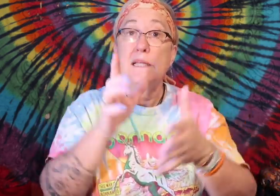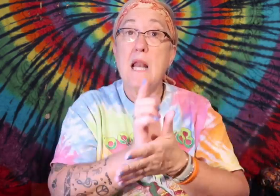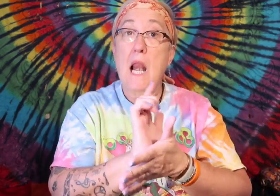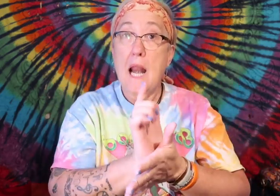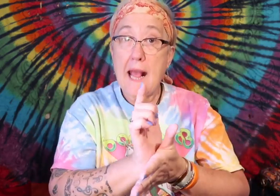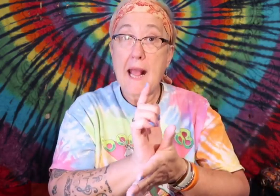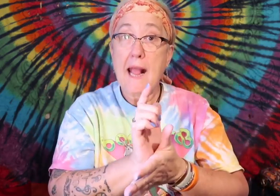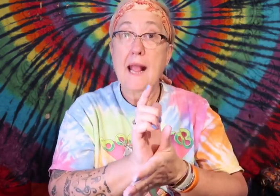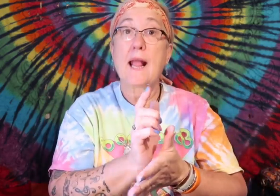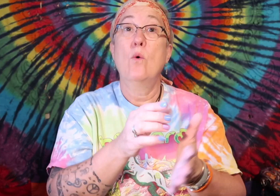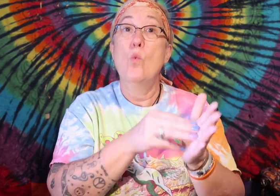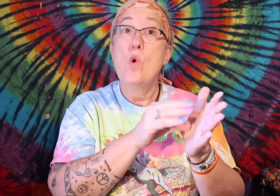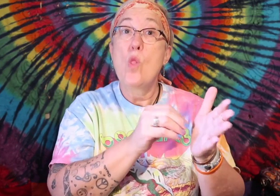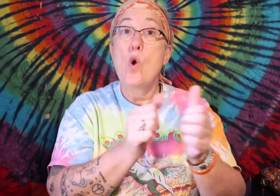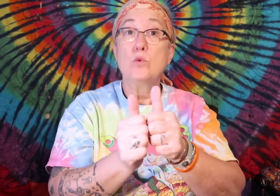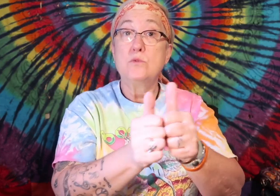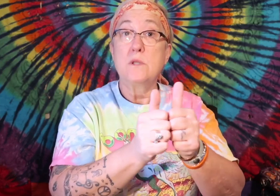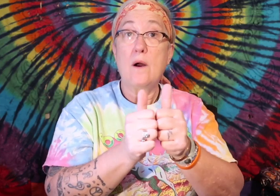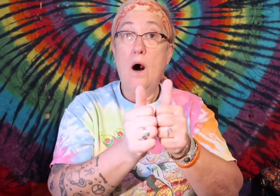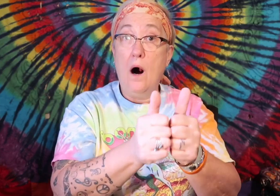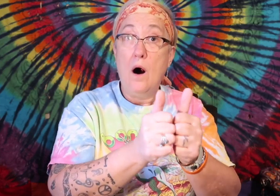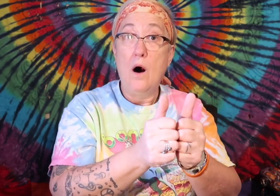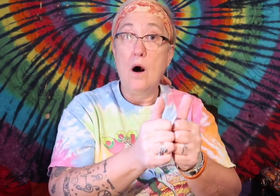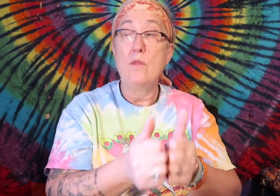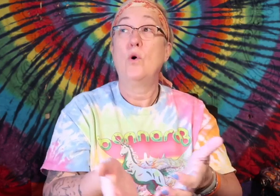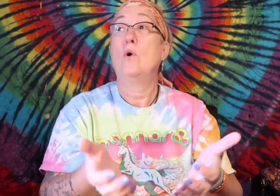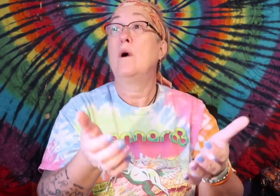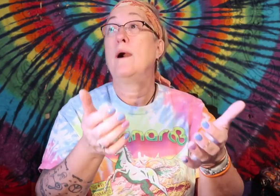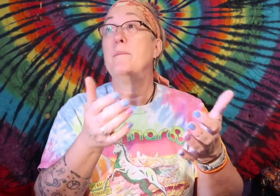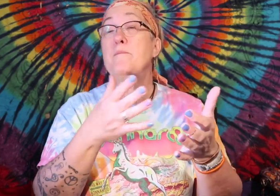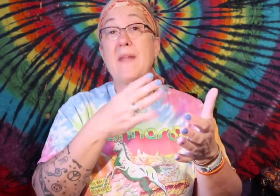So what I learn, I'll teach her, and we can learn together.